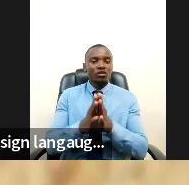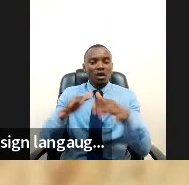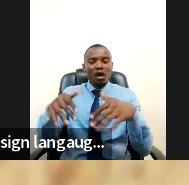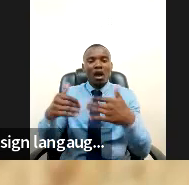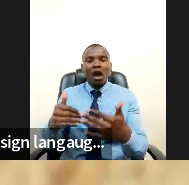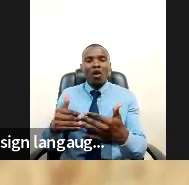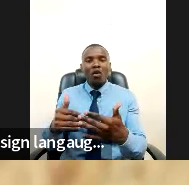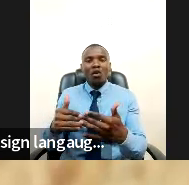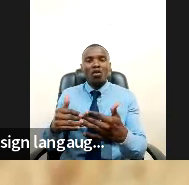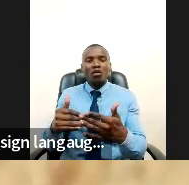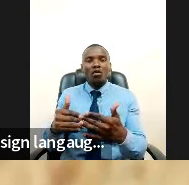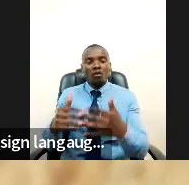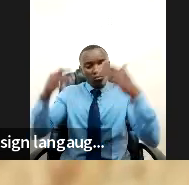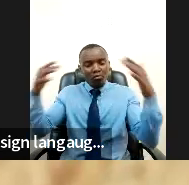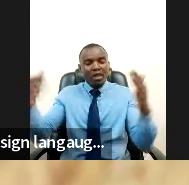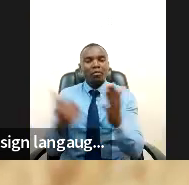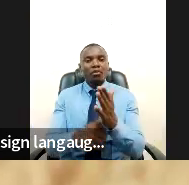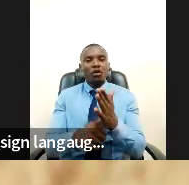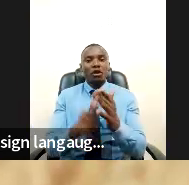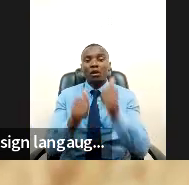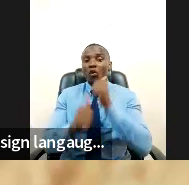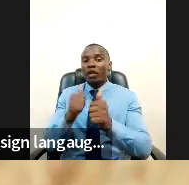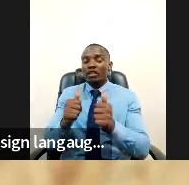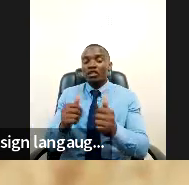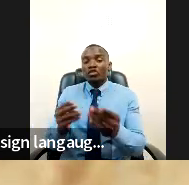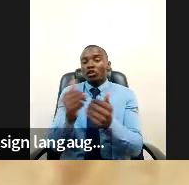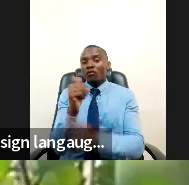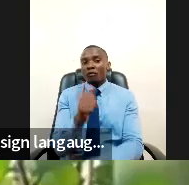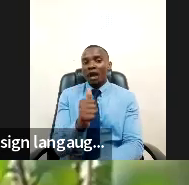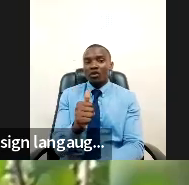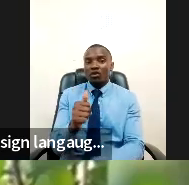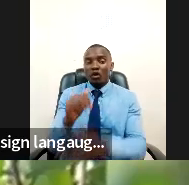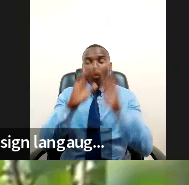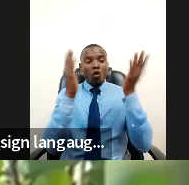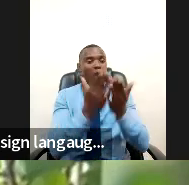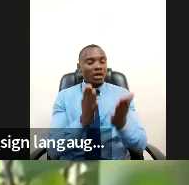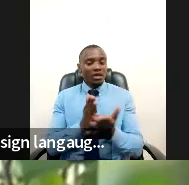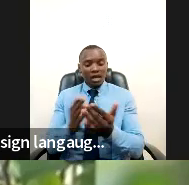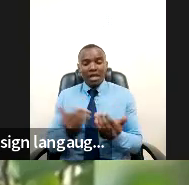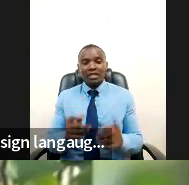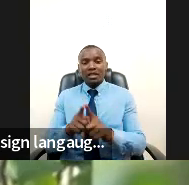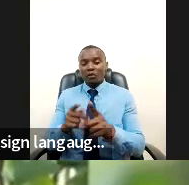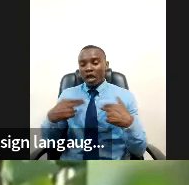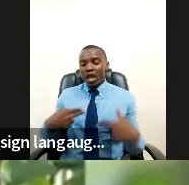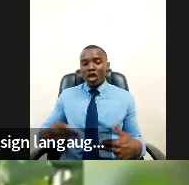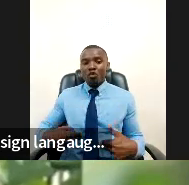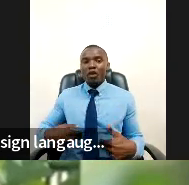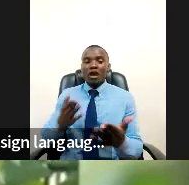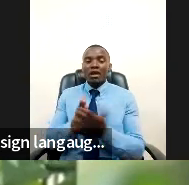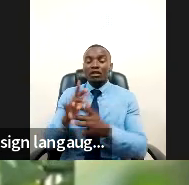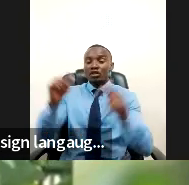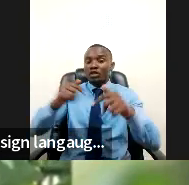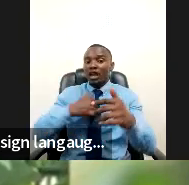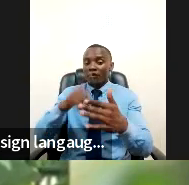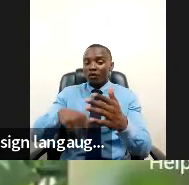problem, huge unmet global needs and human rights. Today, there are around 2.5